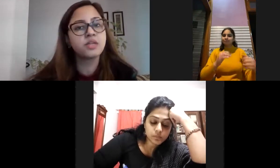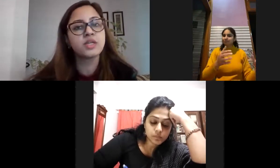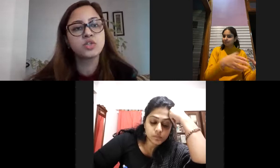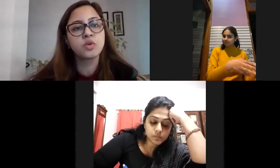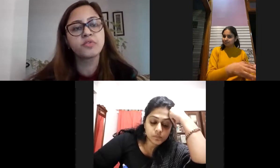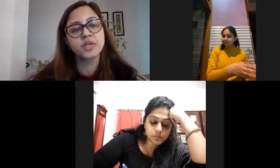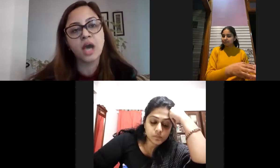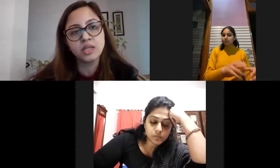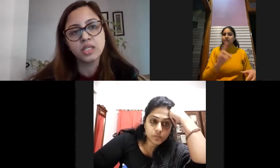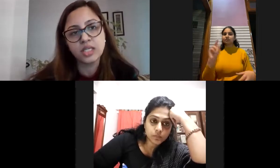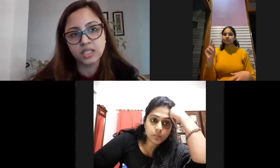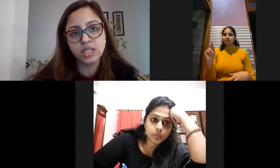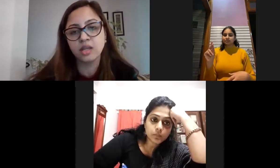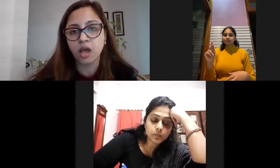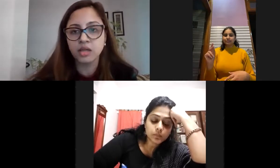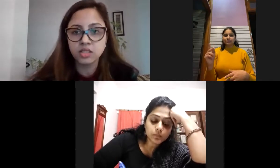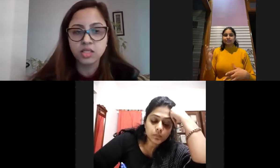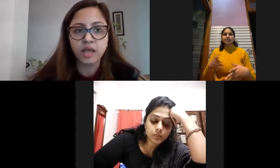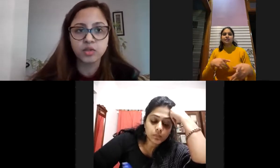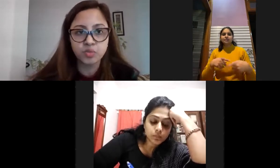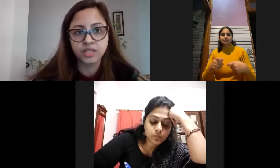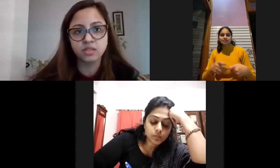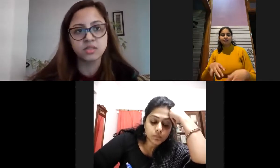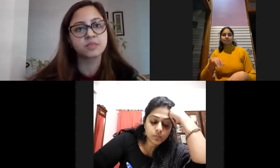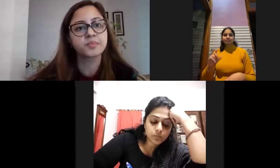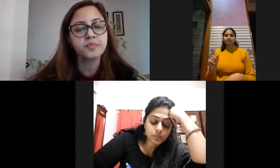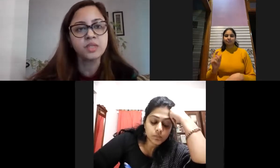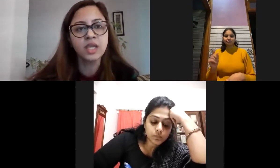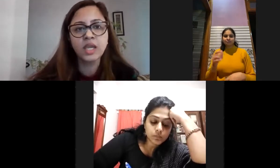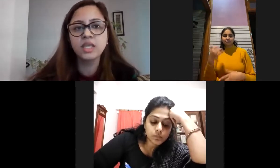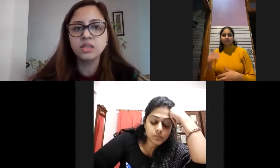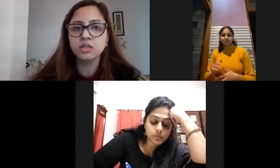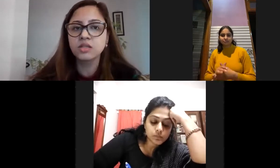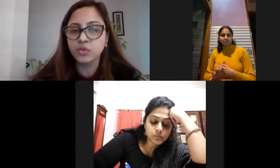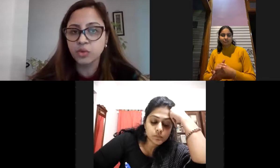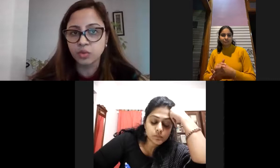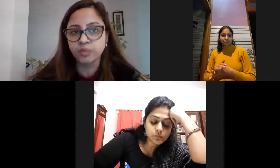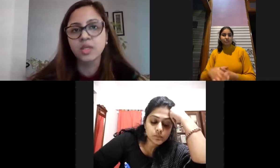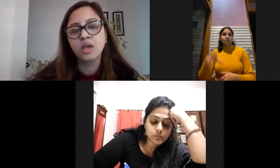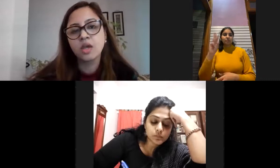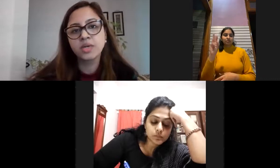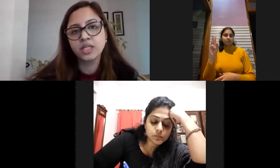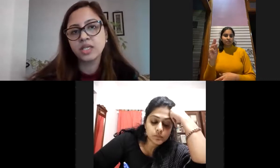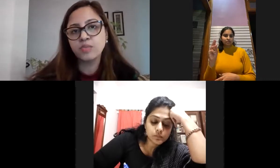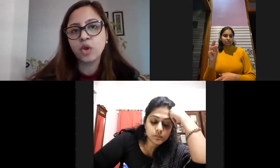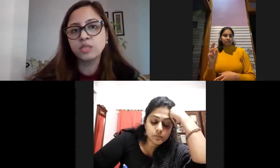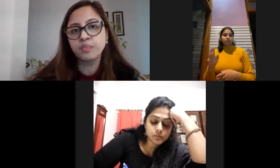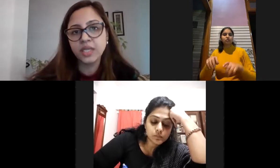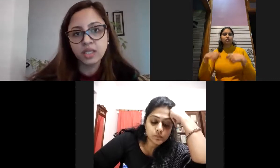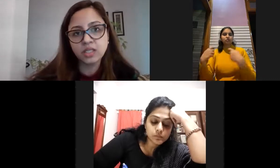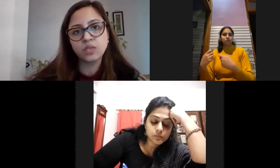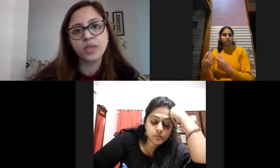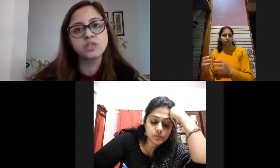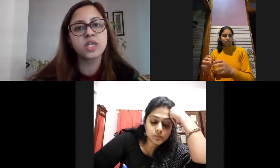the revelation of her uneasy and undesired presence in the third floor room. Bertha's